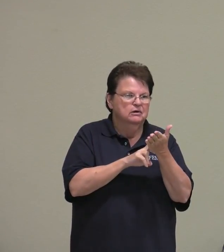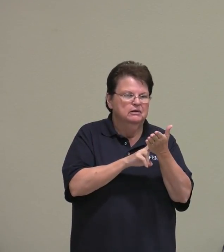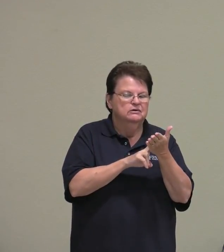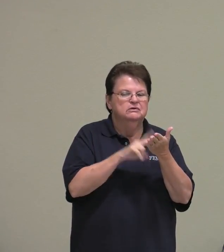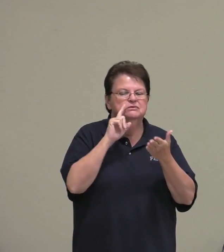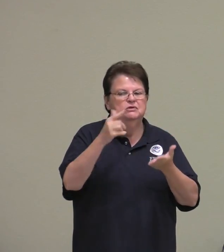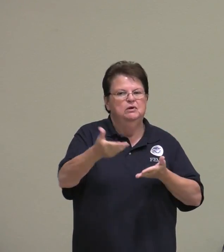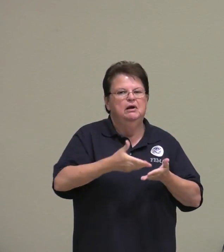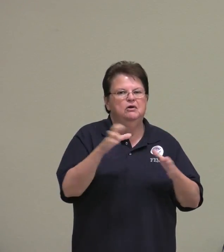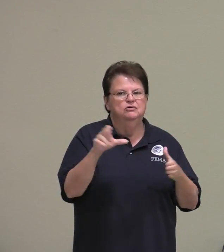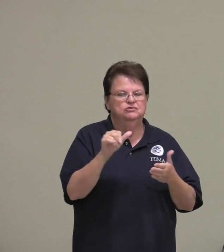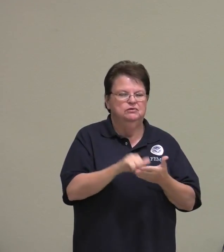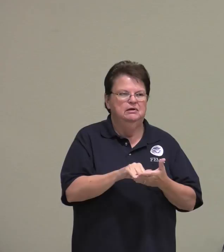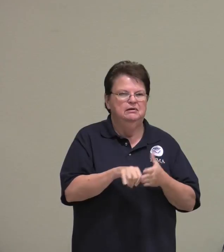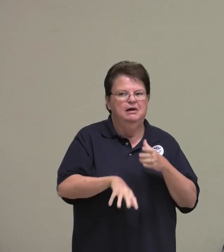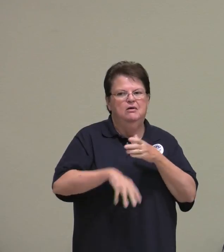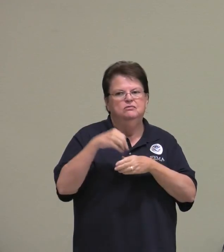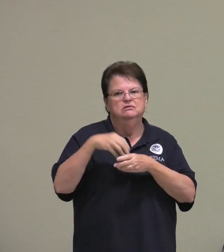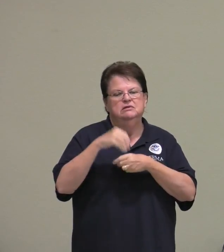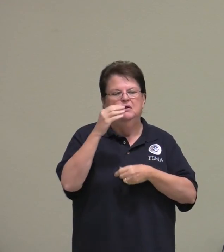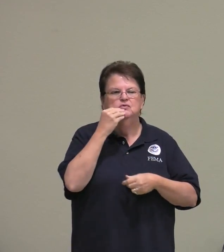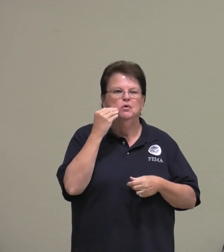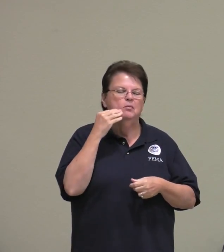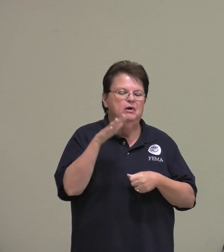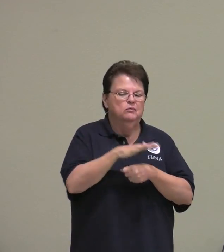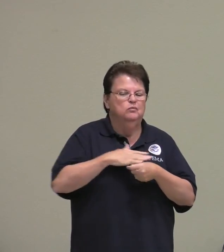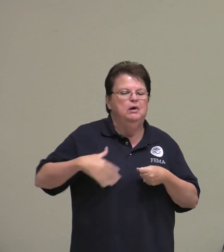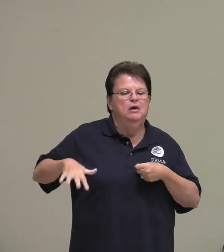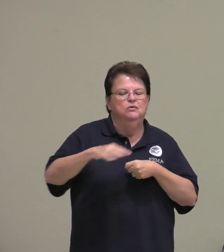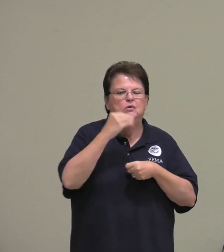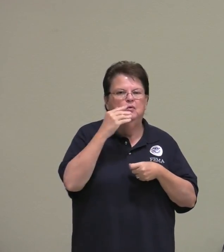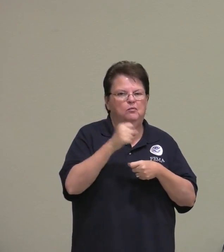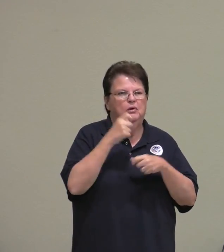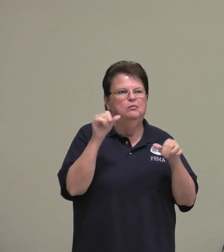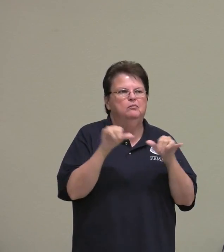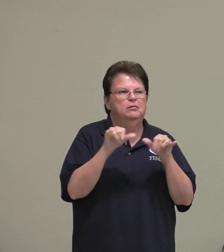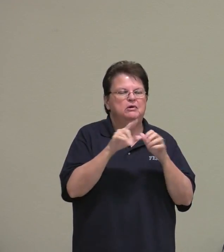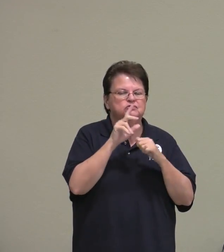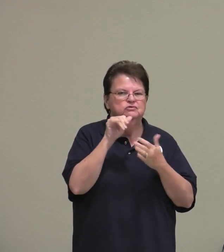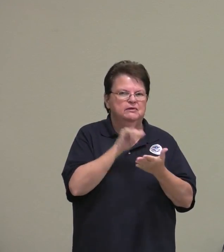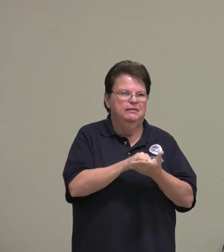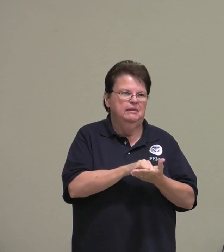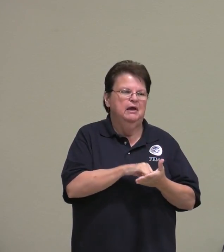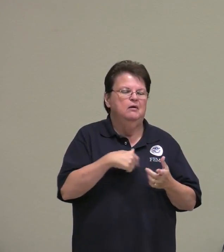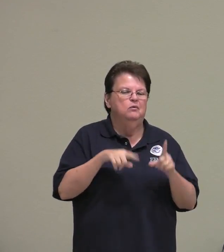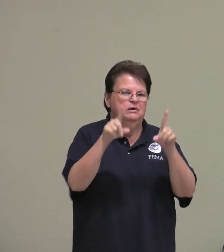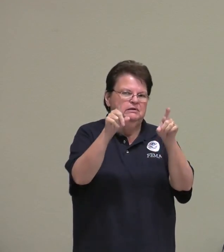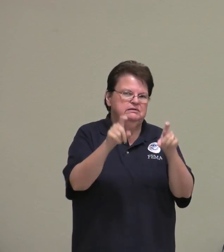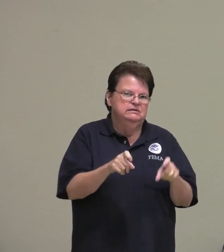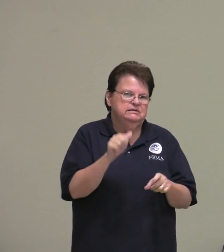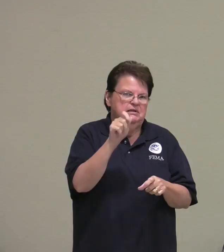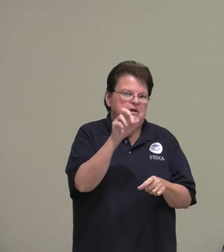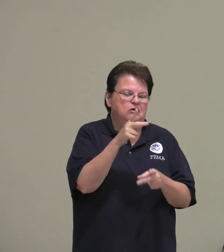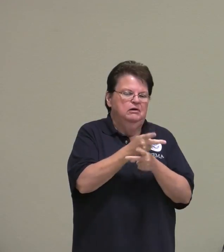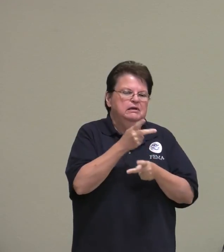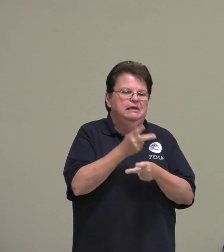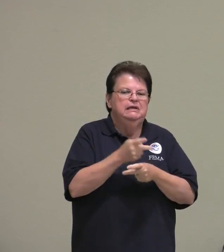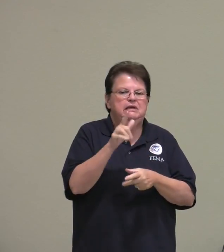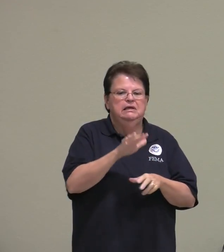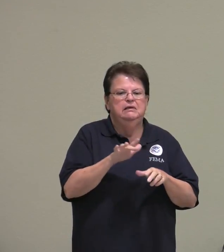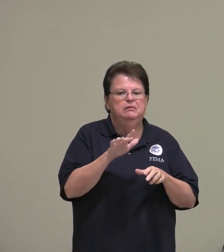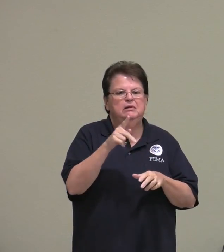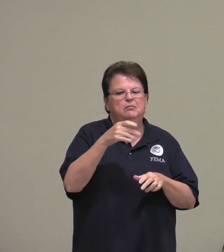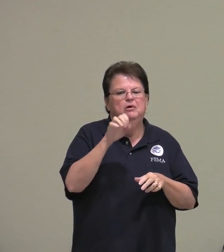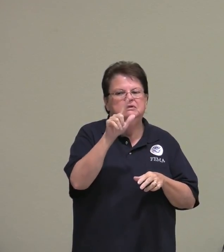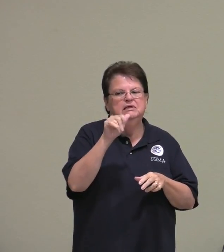hire to do that. But outside your home and around your home, we'll be taking measures to ensure that we're testing the air and we're keeping the particulates